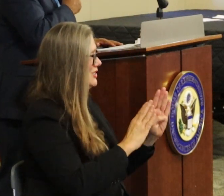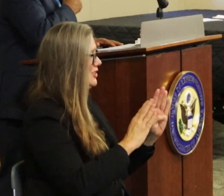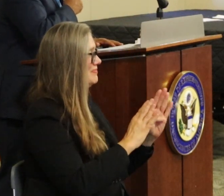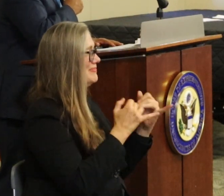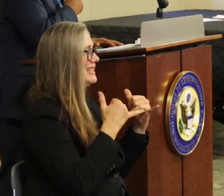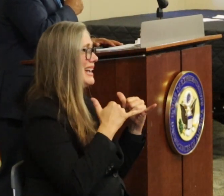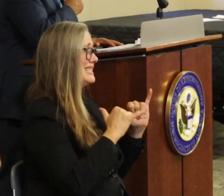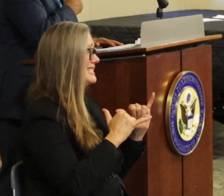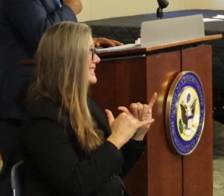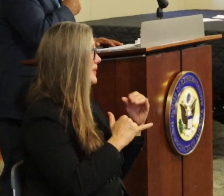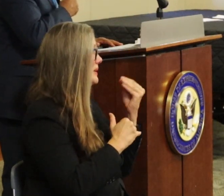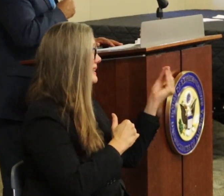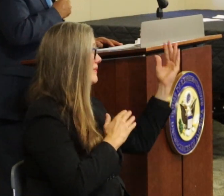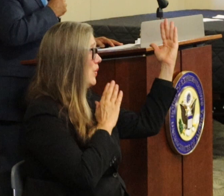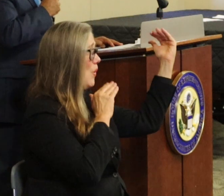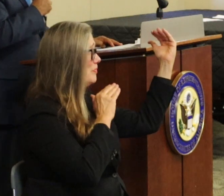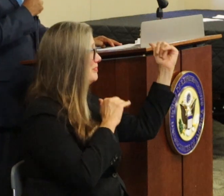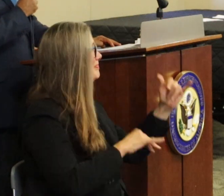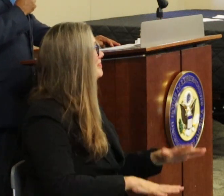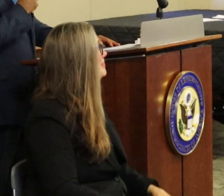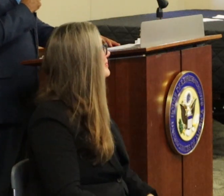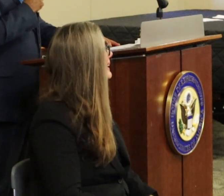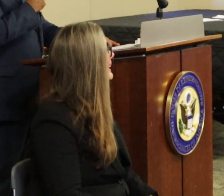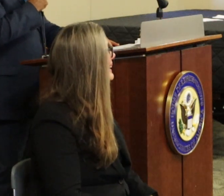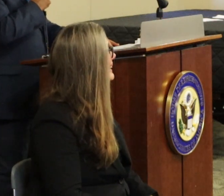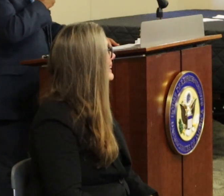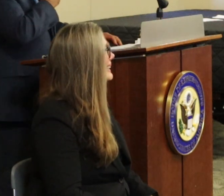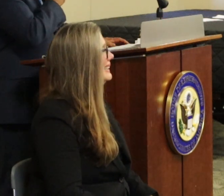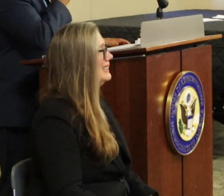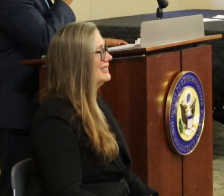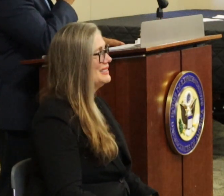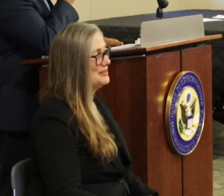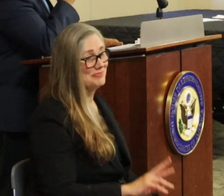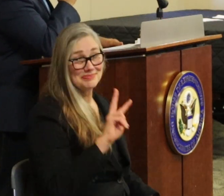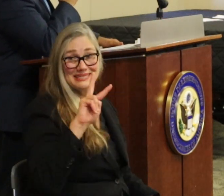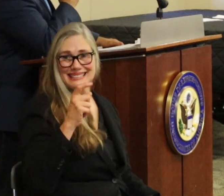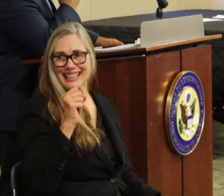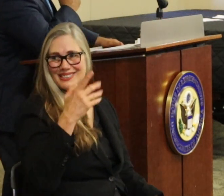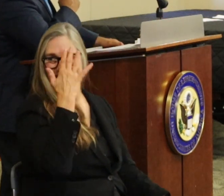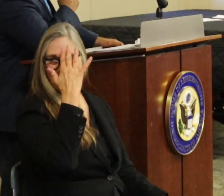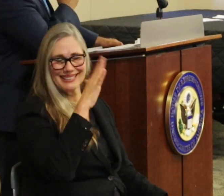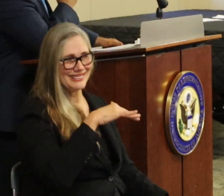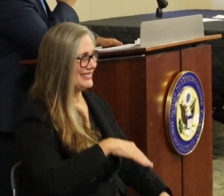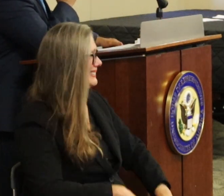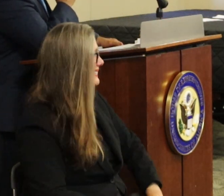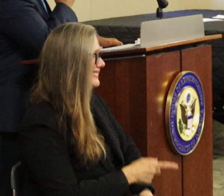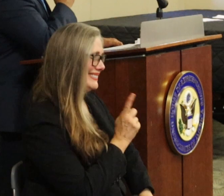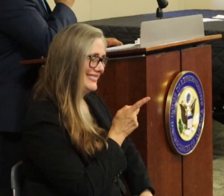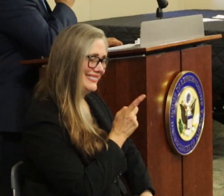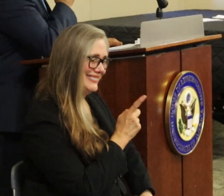I still want to be hopeful. Thank you. Sorry, my second question. Oh, I knew it was coming.